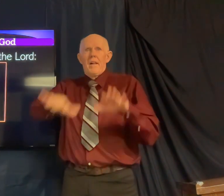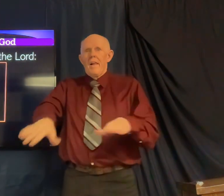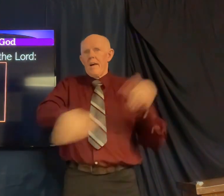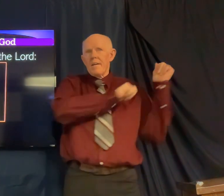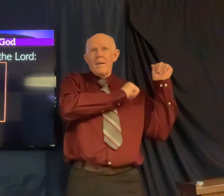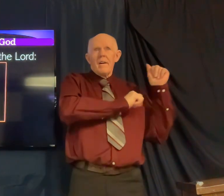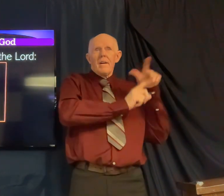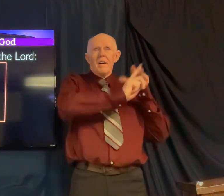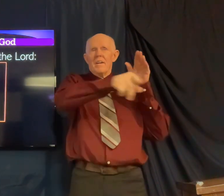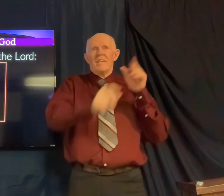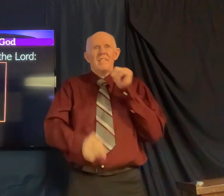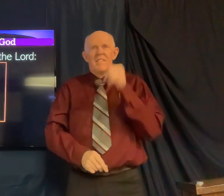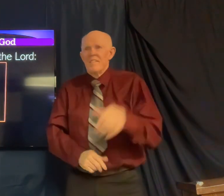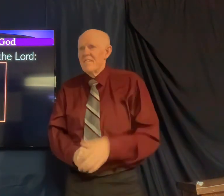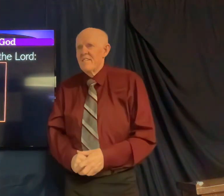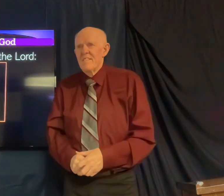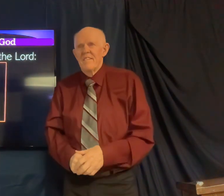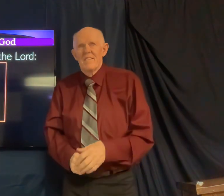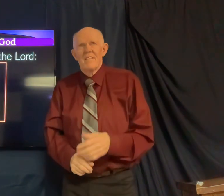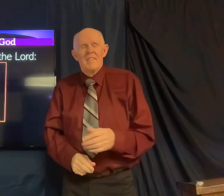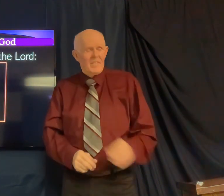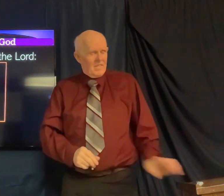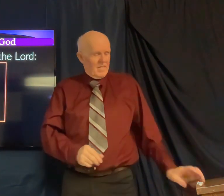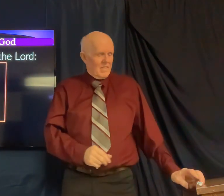you. I will never leave you.